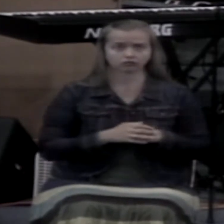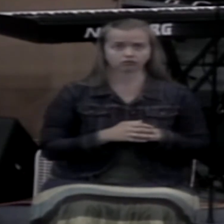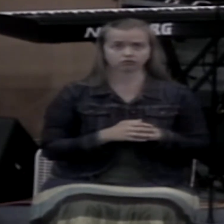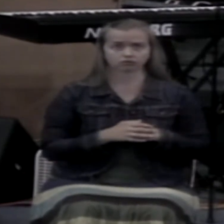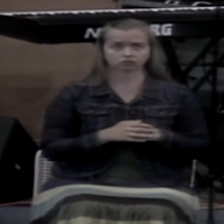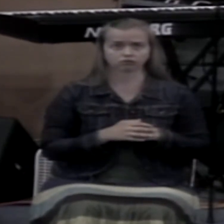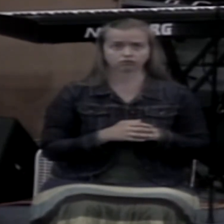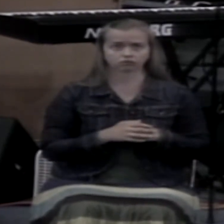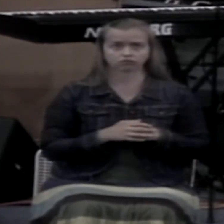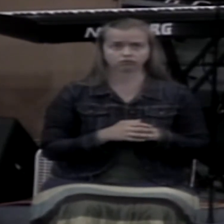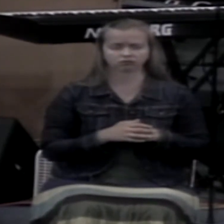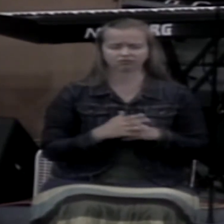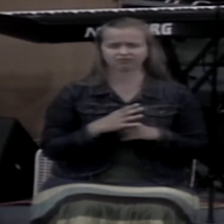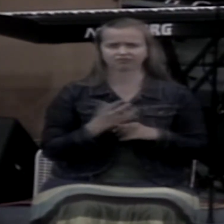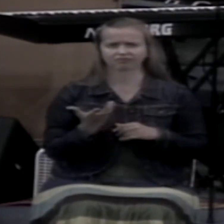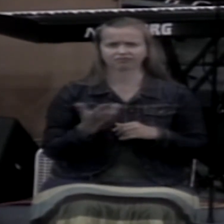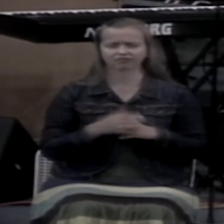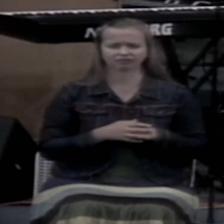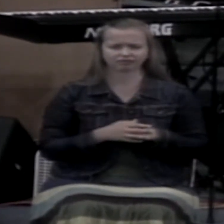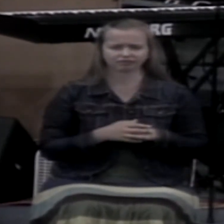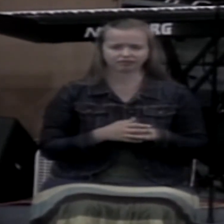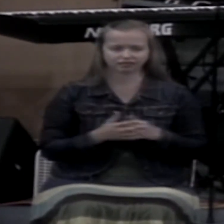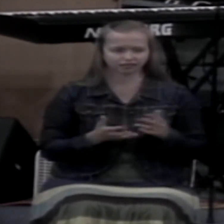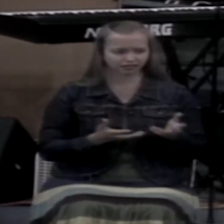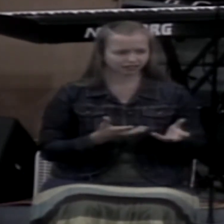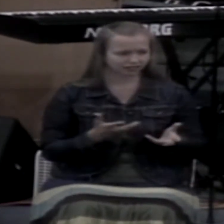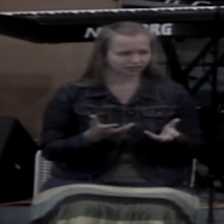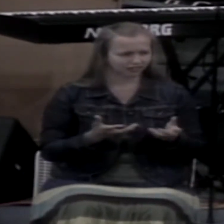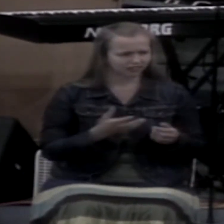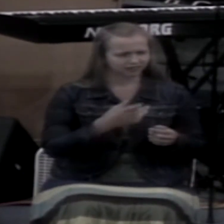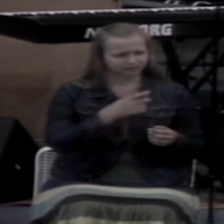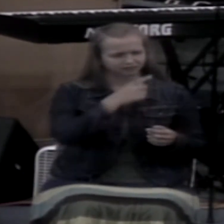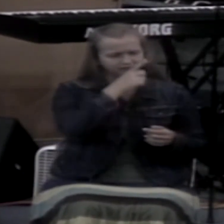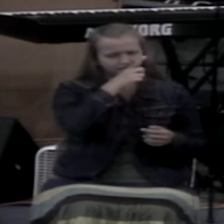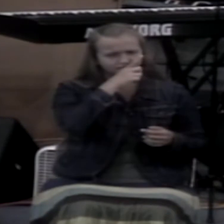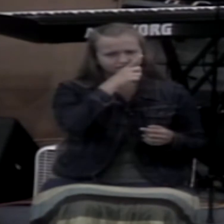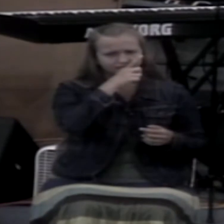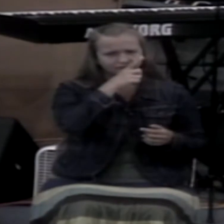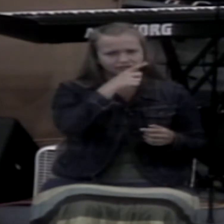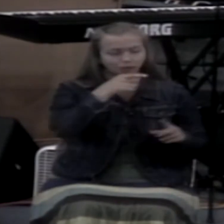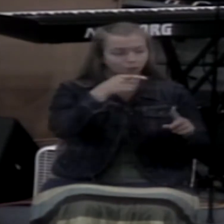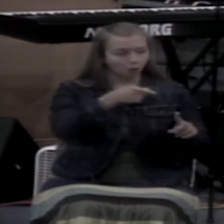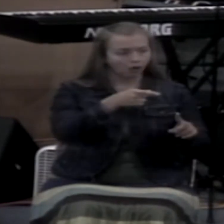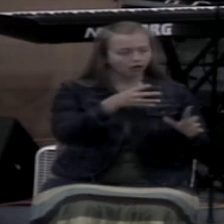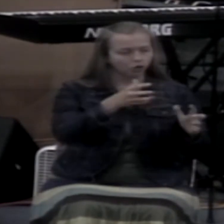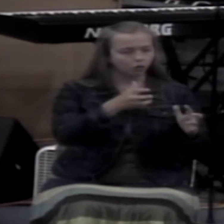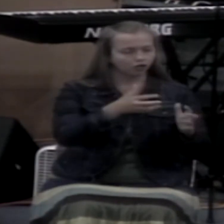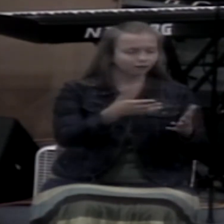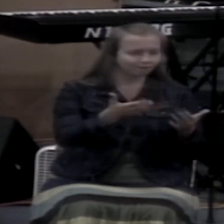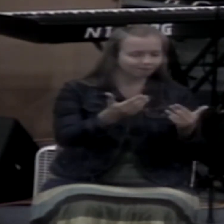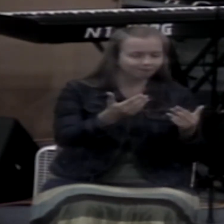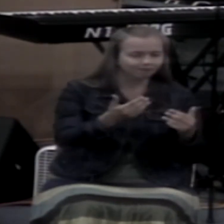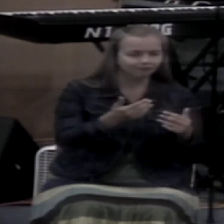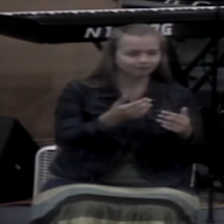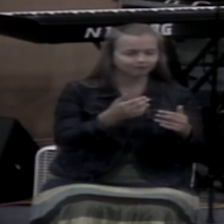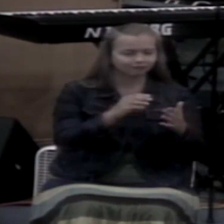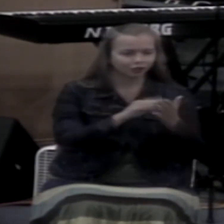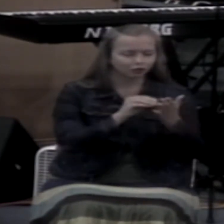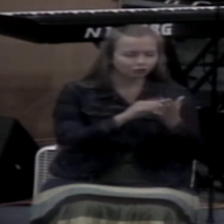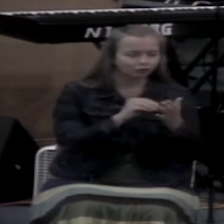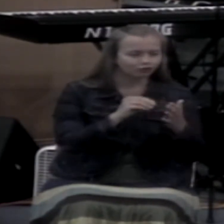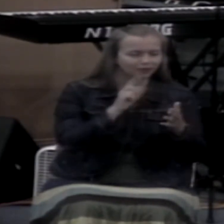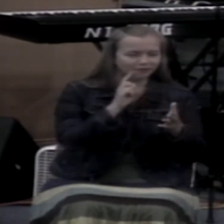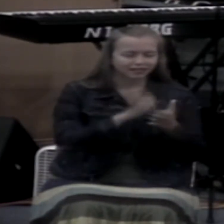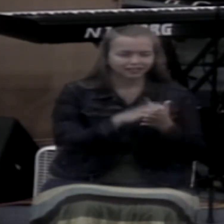that's beside the point. That's not what you're trying to do. You're trying to get this person to believe what you believe. Sister Grant and